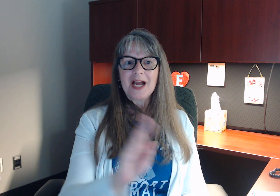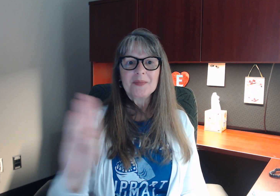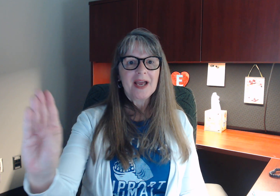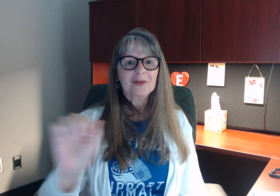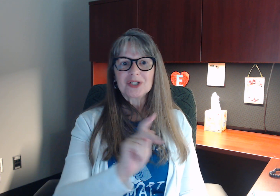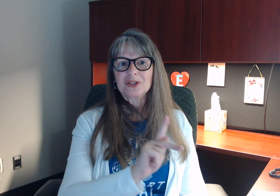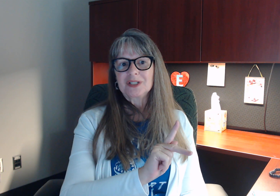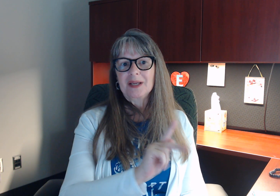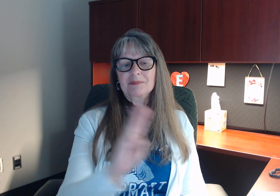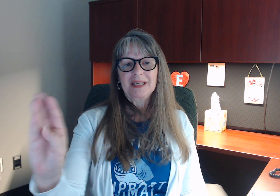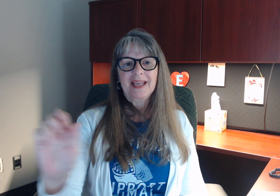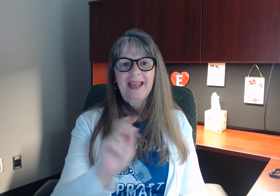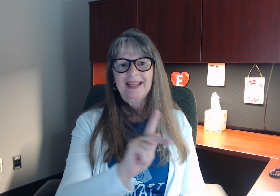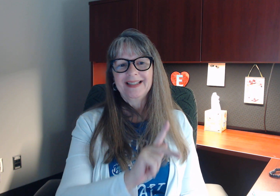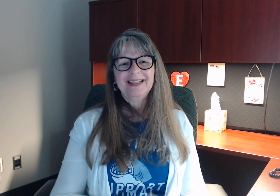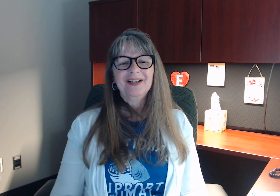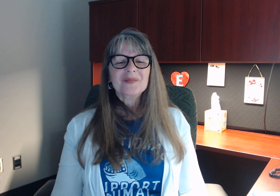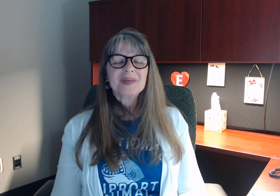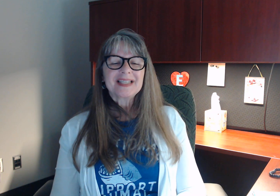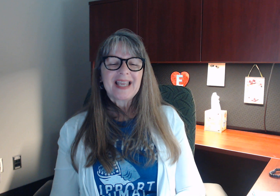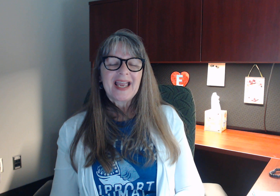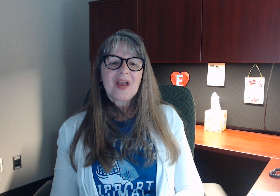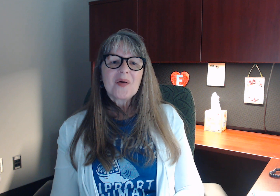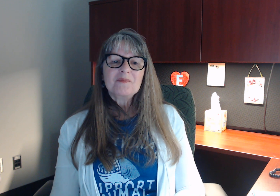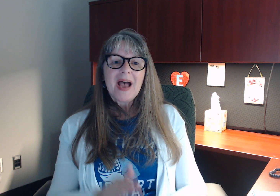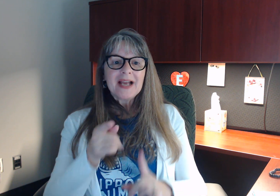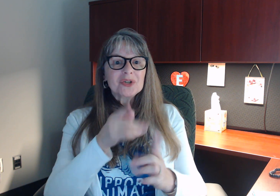now it just looks like BK, B-C-K. Back to